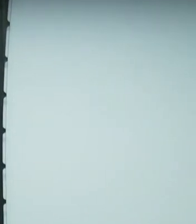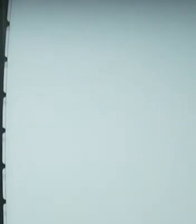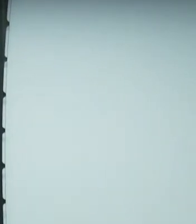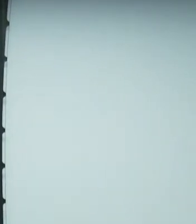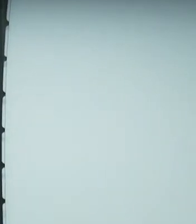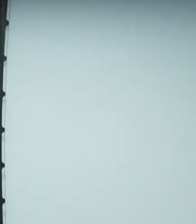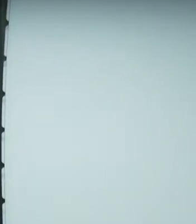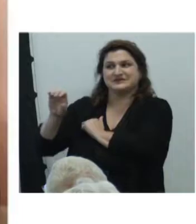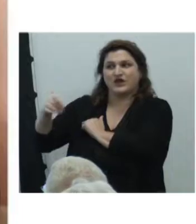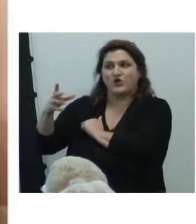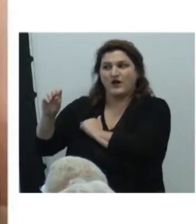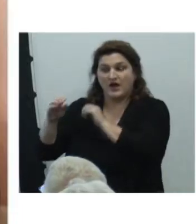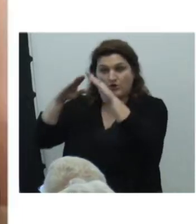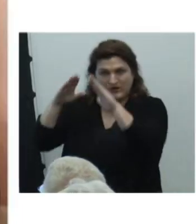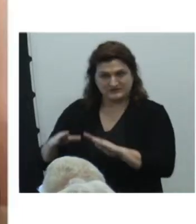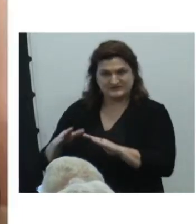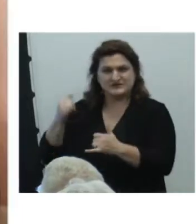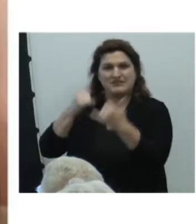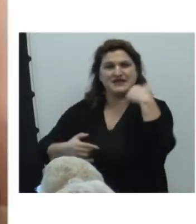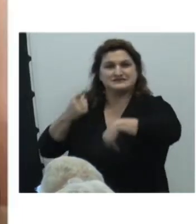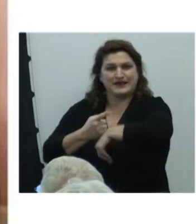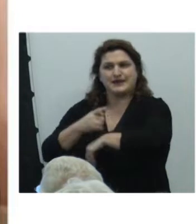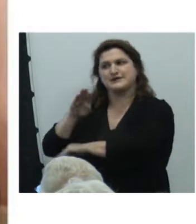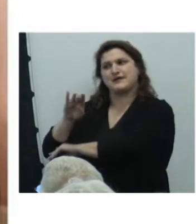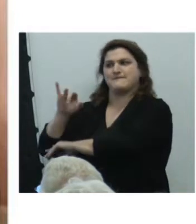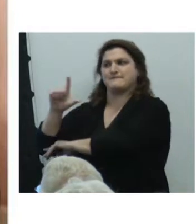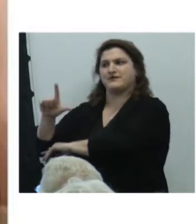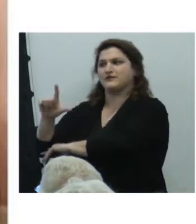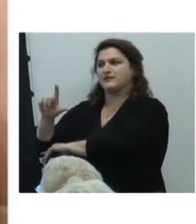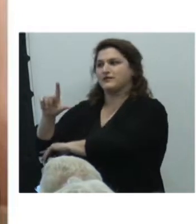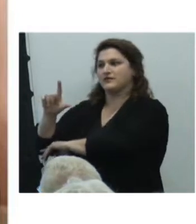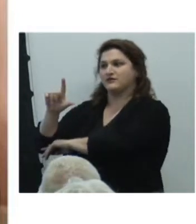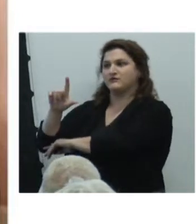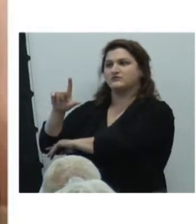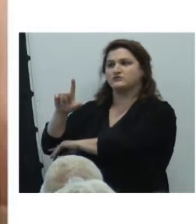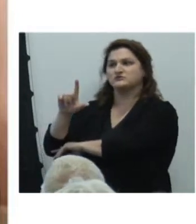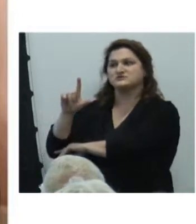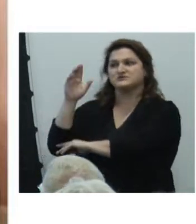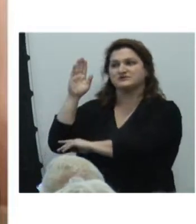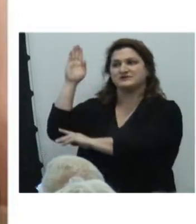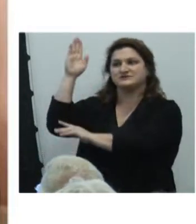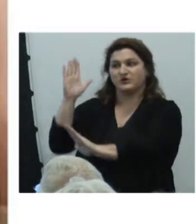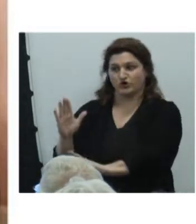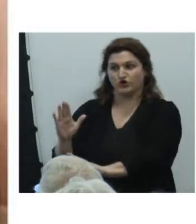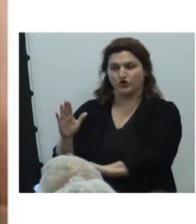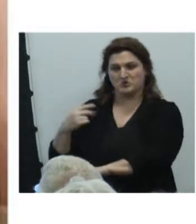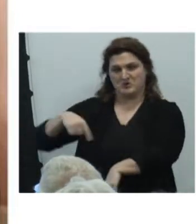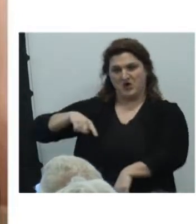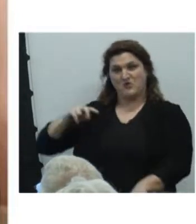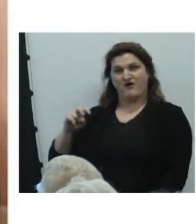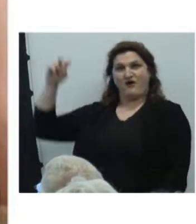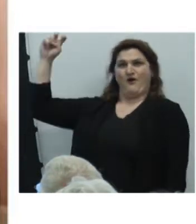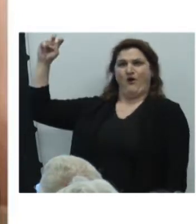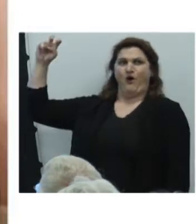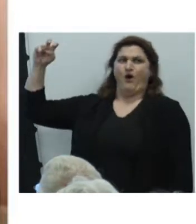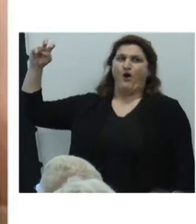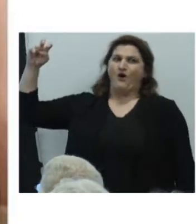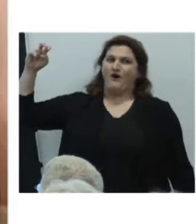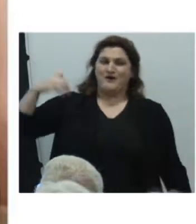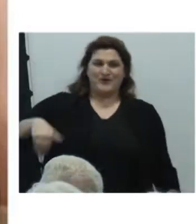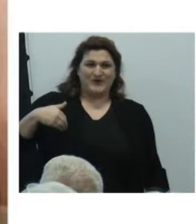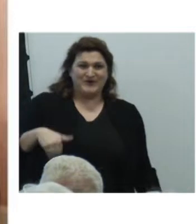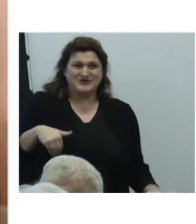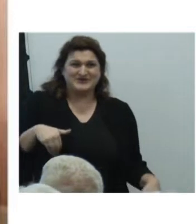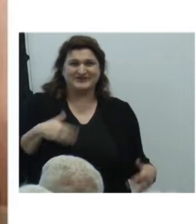the last day that Bill Batchelder was Speaker, we were up in the balcony and we were so excited we